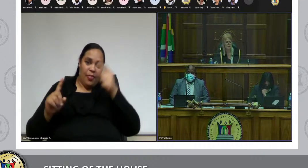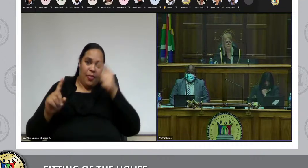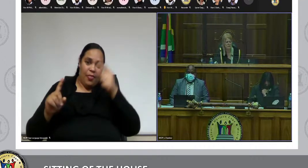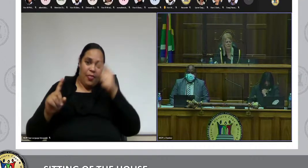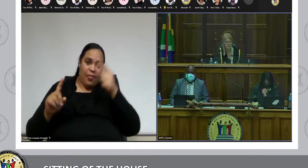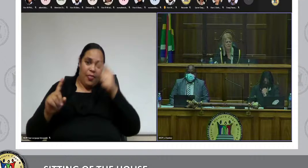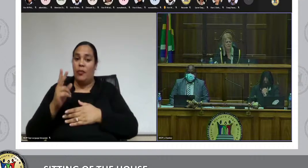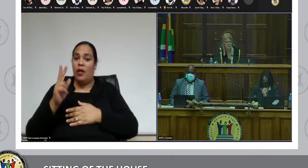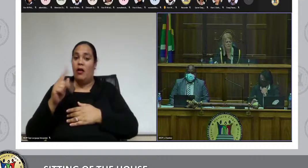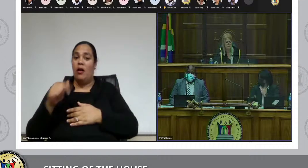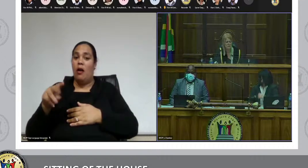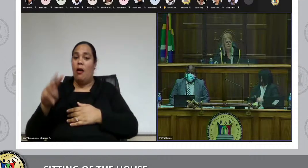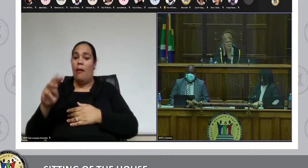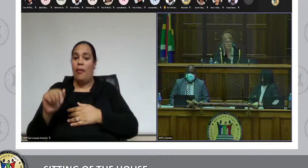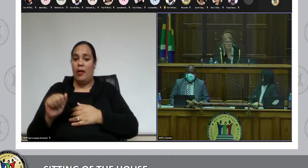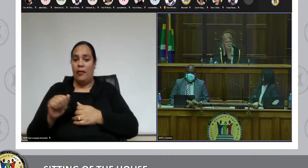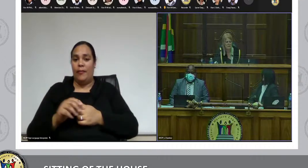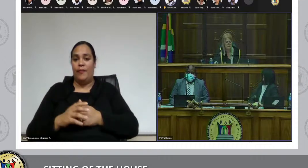Kama?